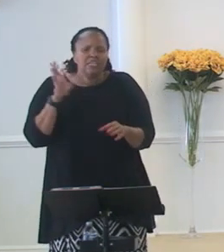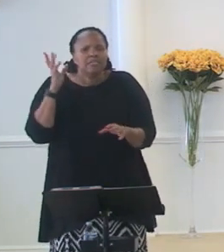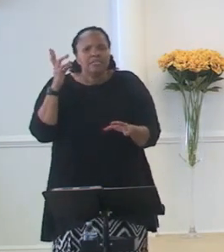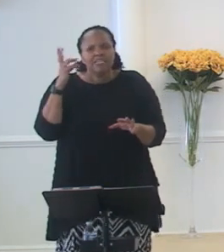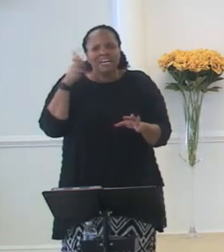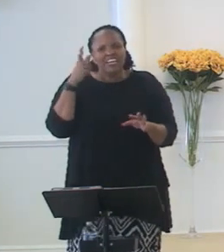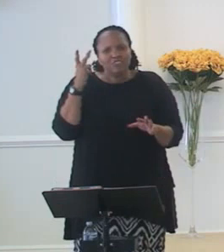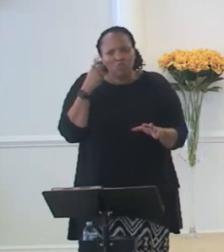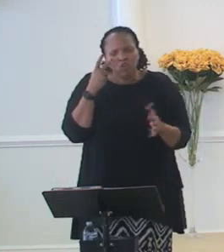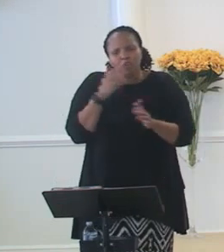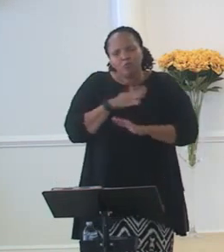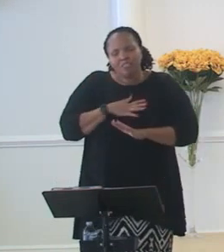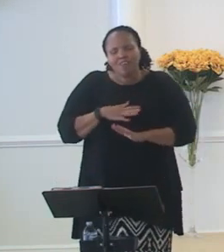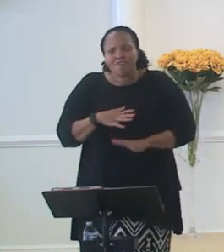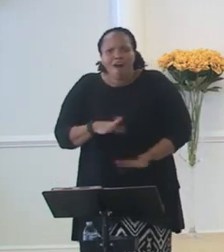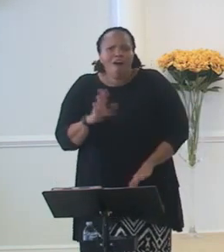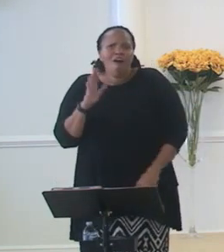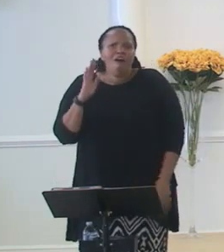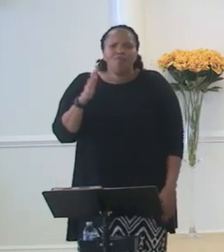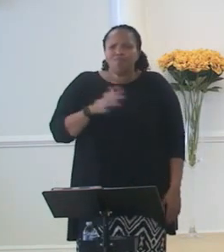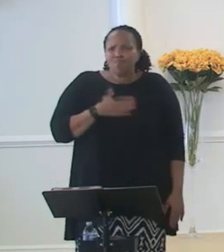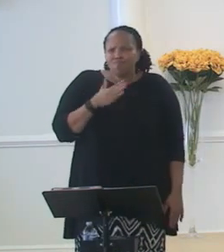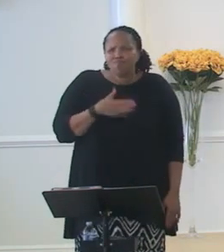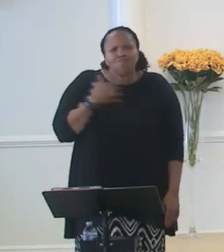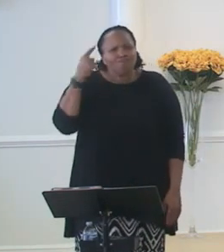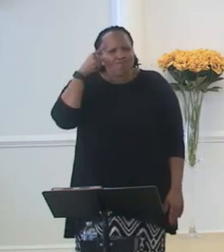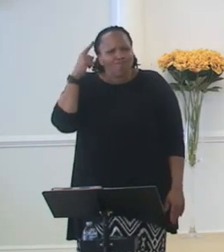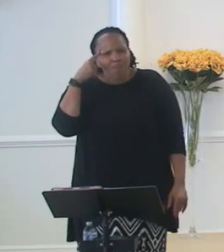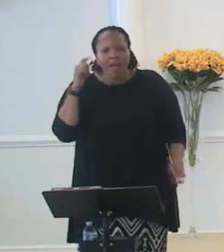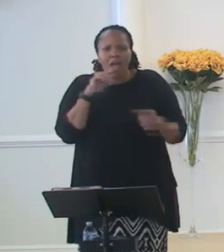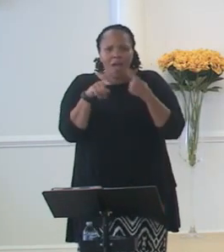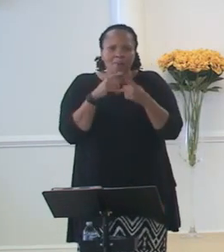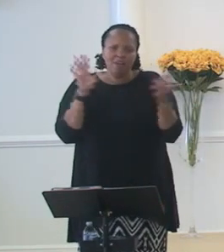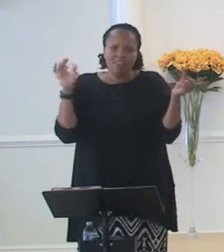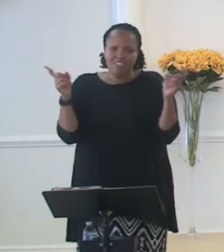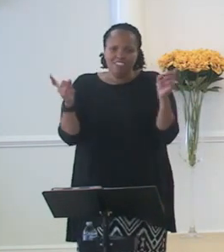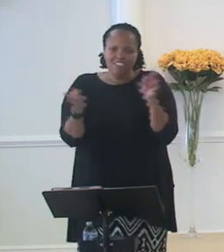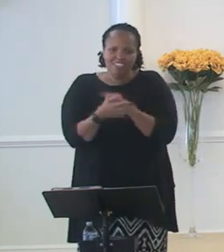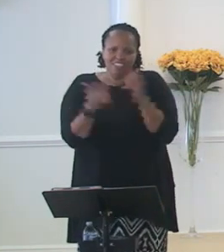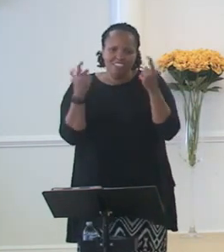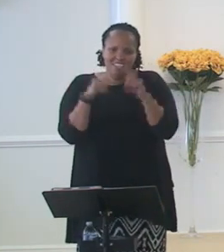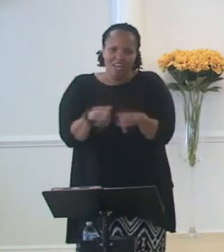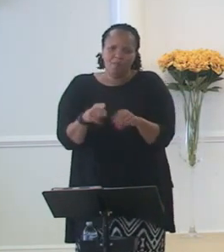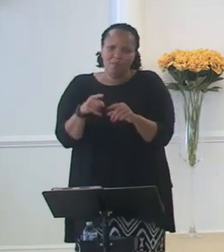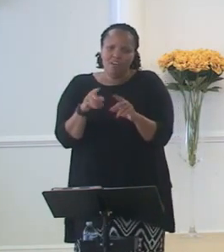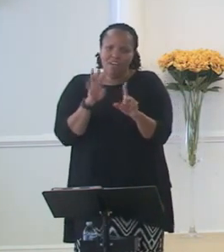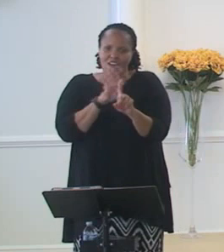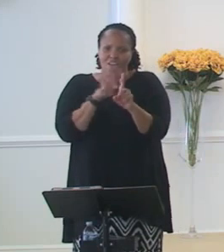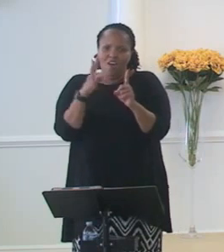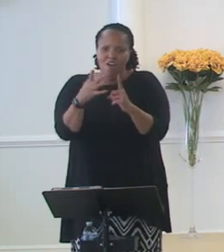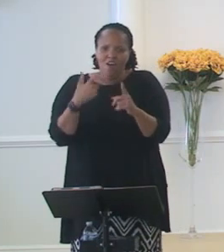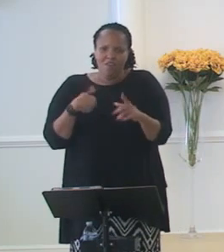and cheerful mindset on the changes now taking place around us.